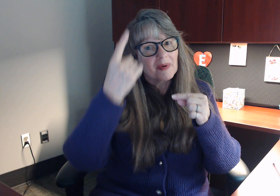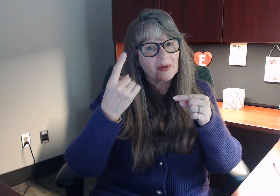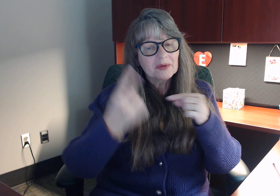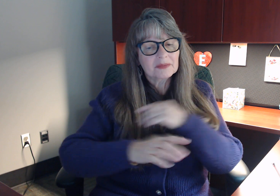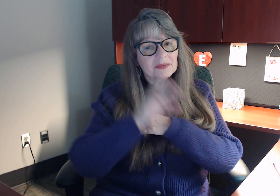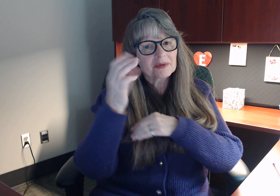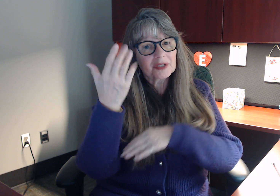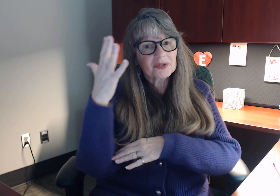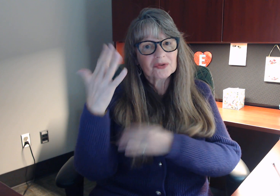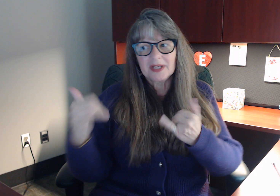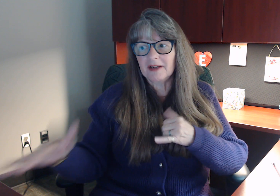our Christmas tree